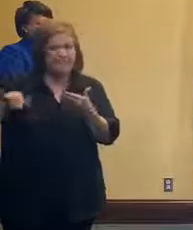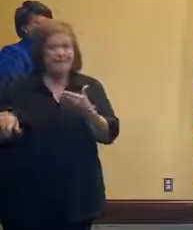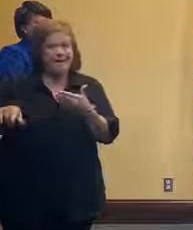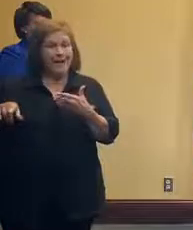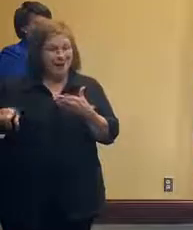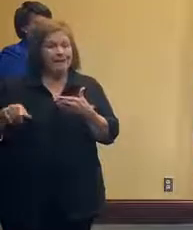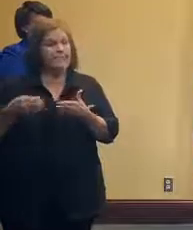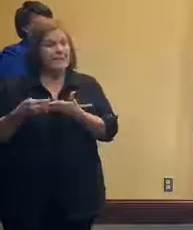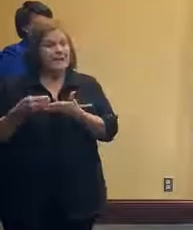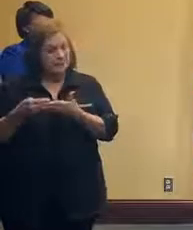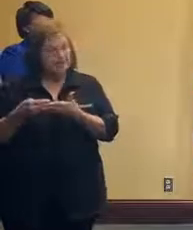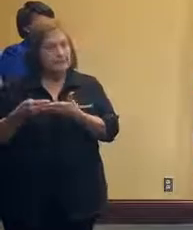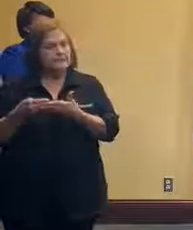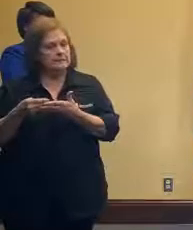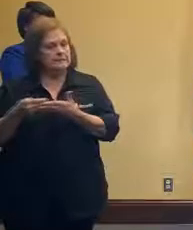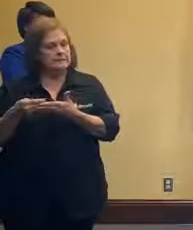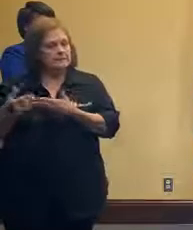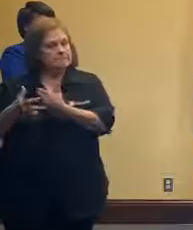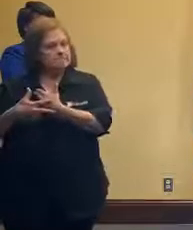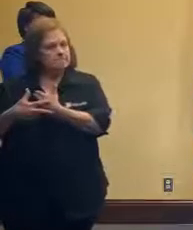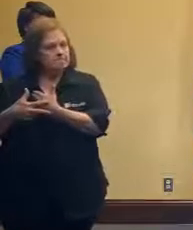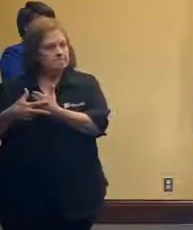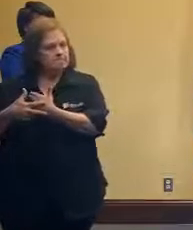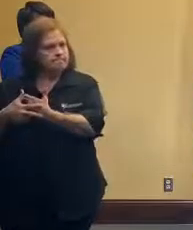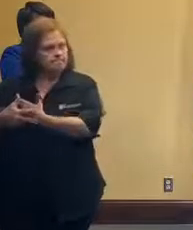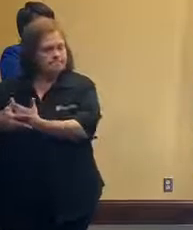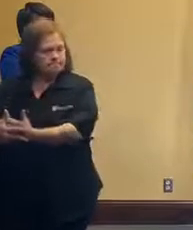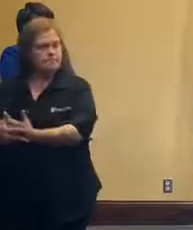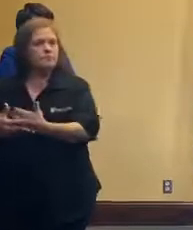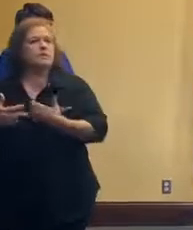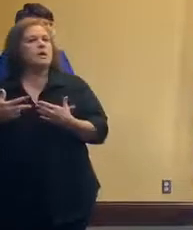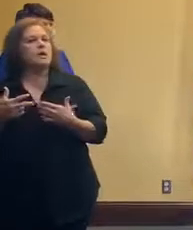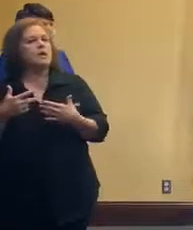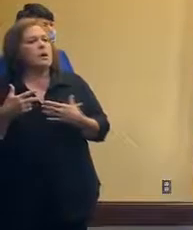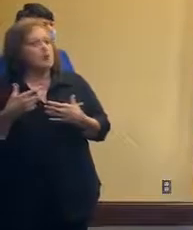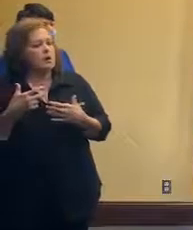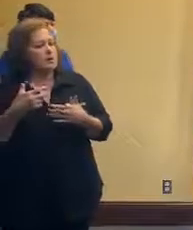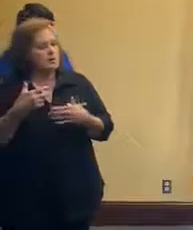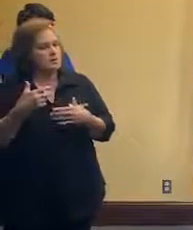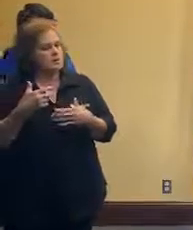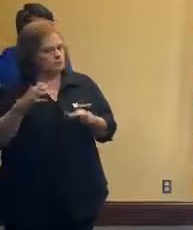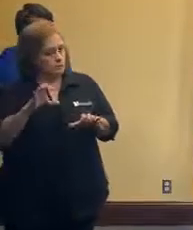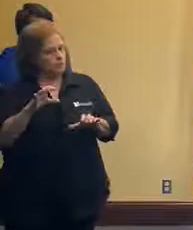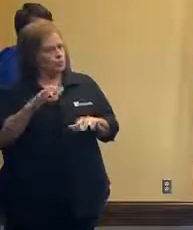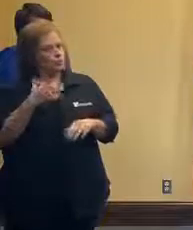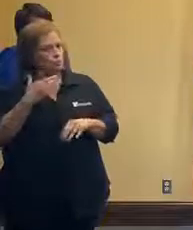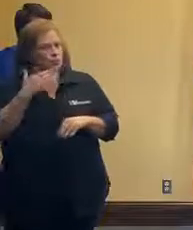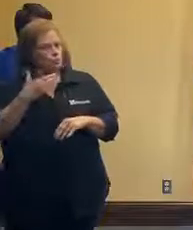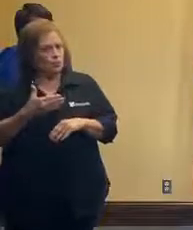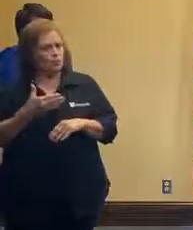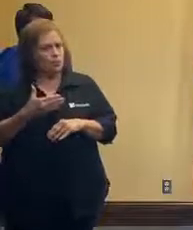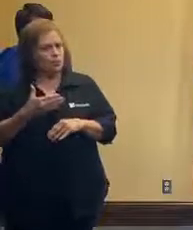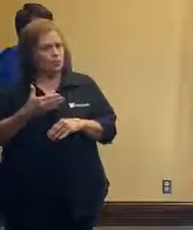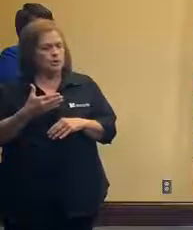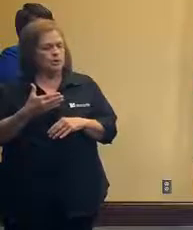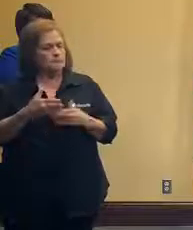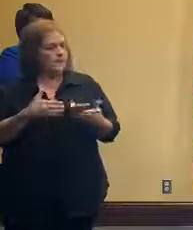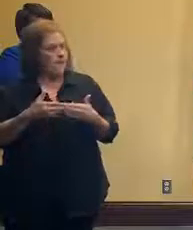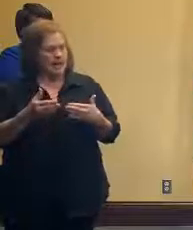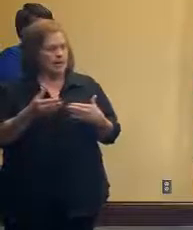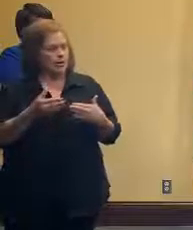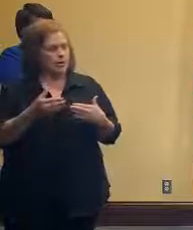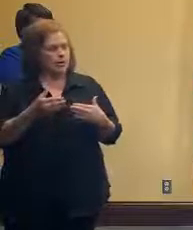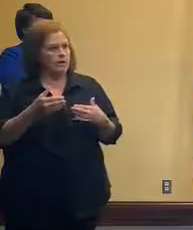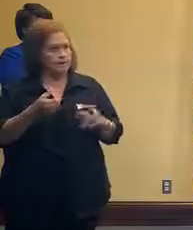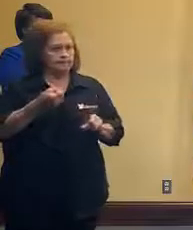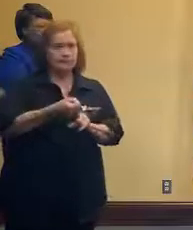New Orleans to weather a longer period of this time than many other cities, despite the significant impact that we are